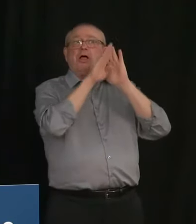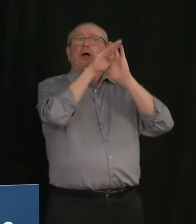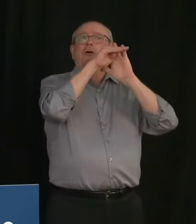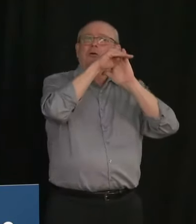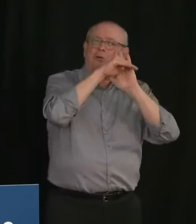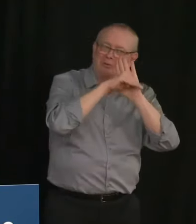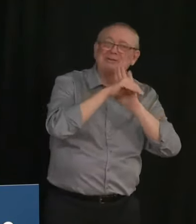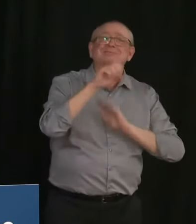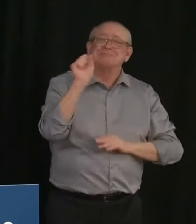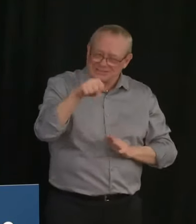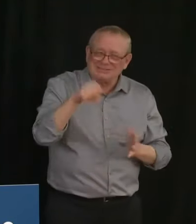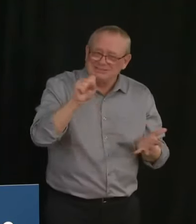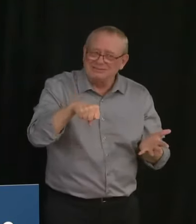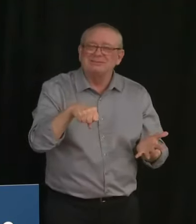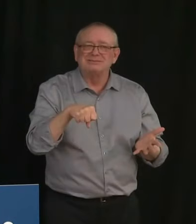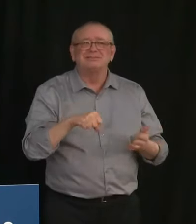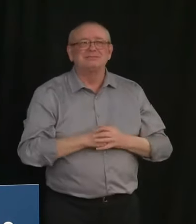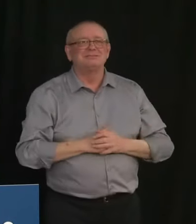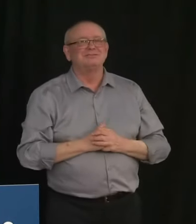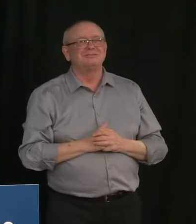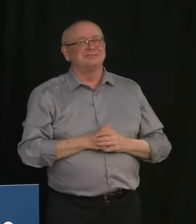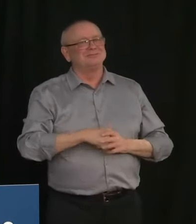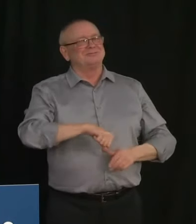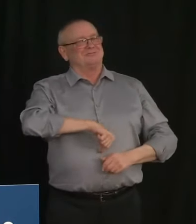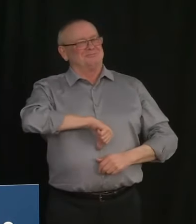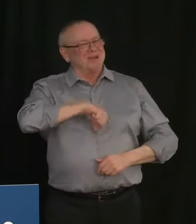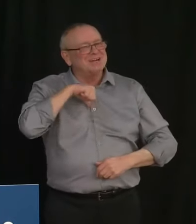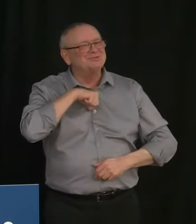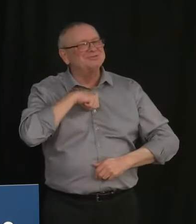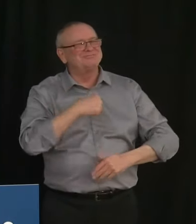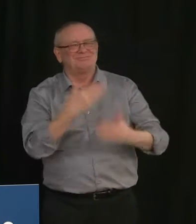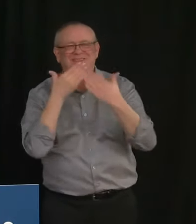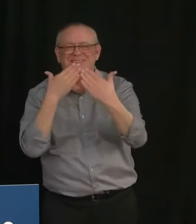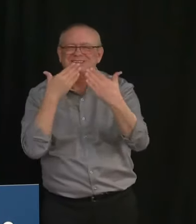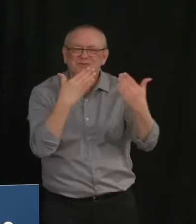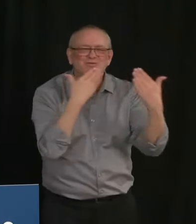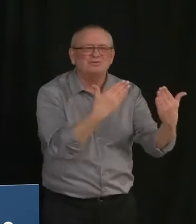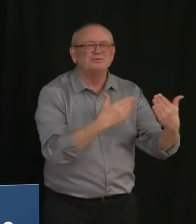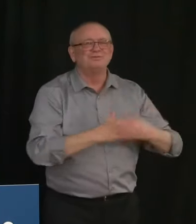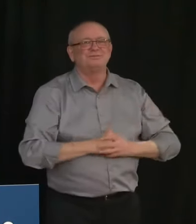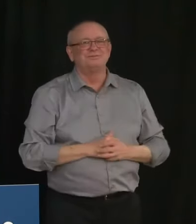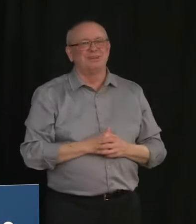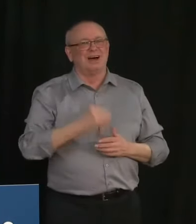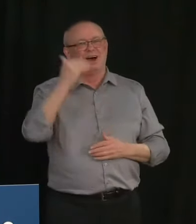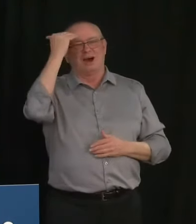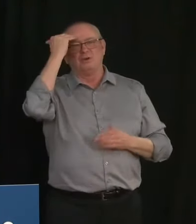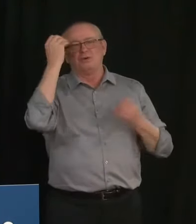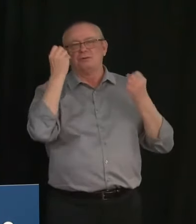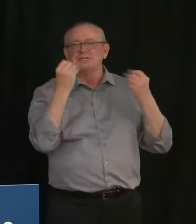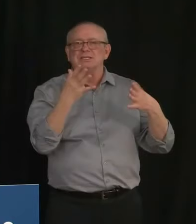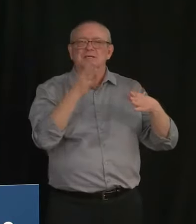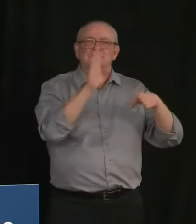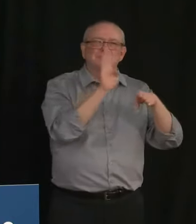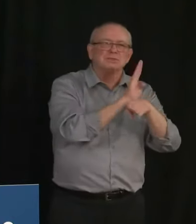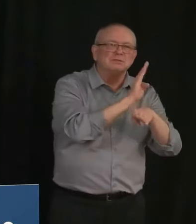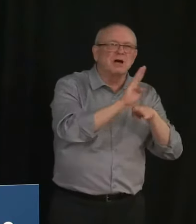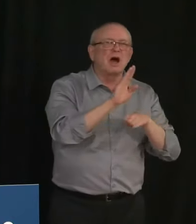that. I know that these gains have required deep sacrifices from many business owners and other